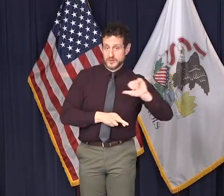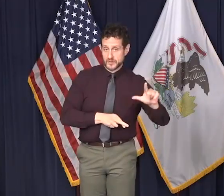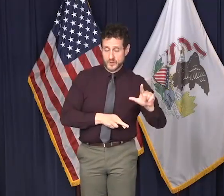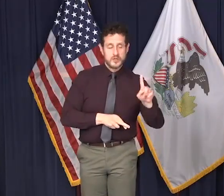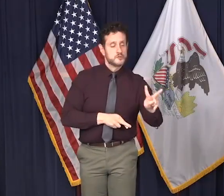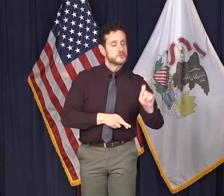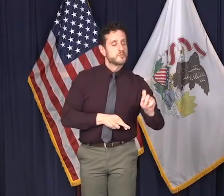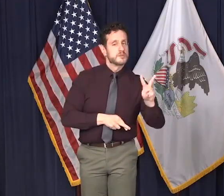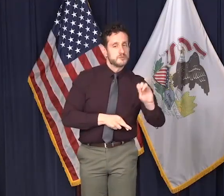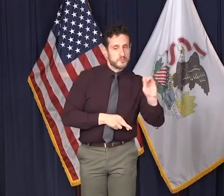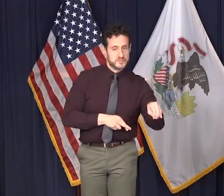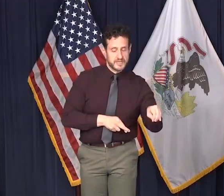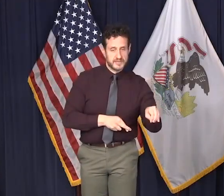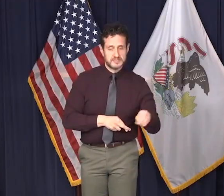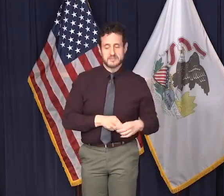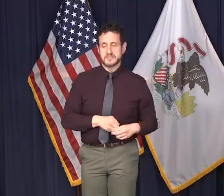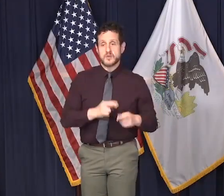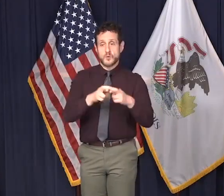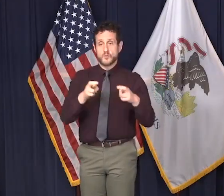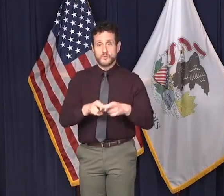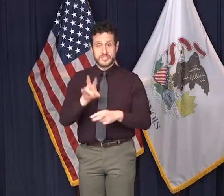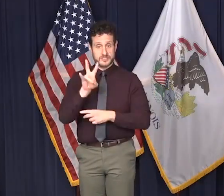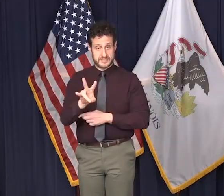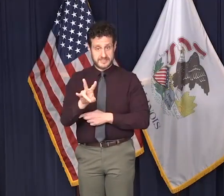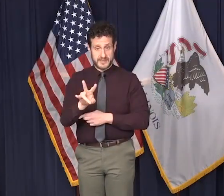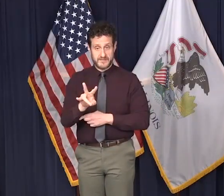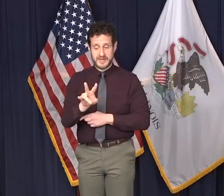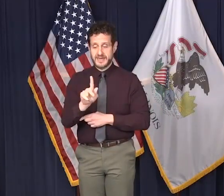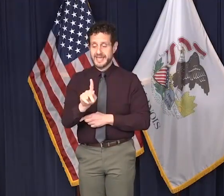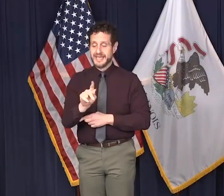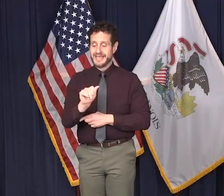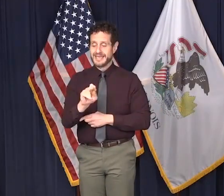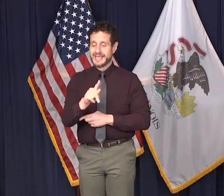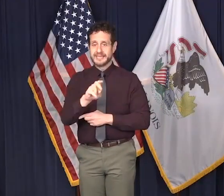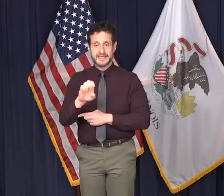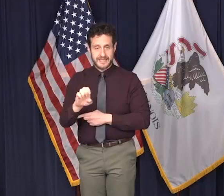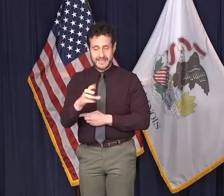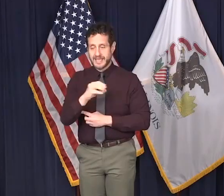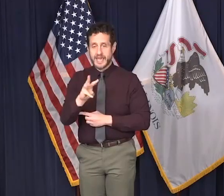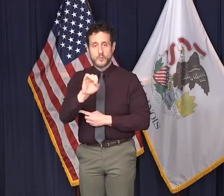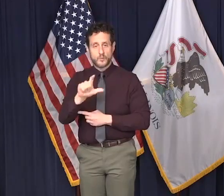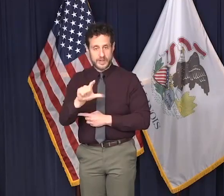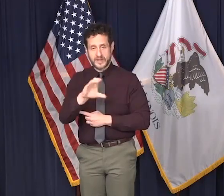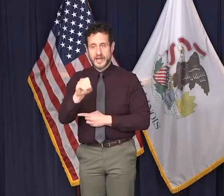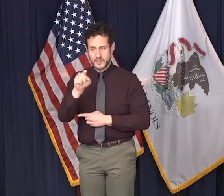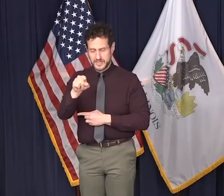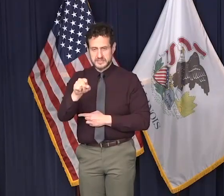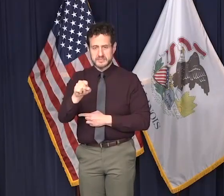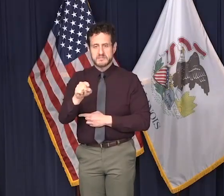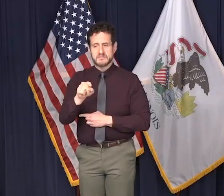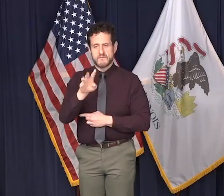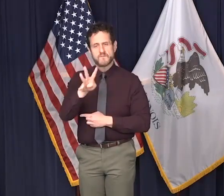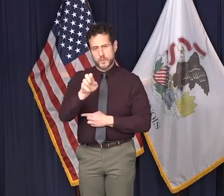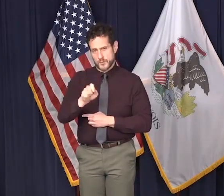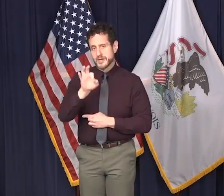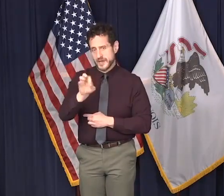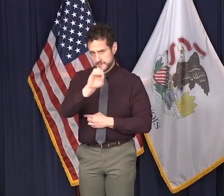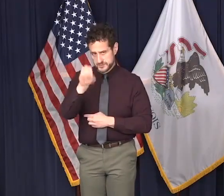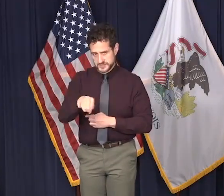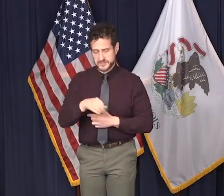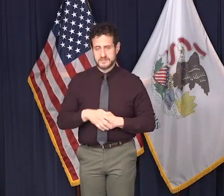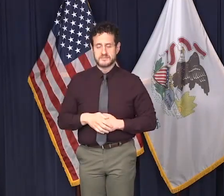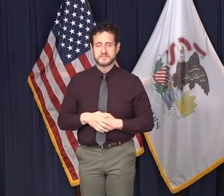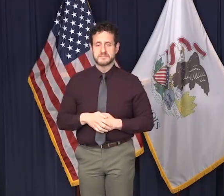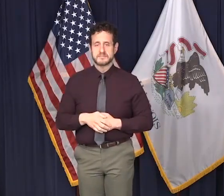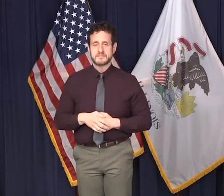to 4.9% in Region 7, Kankakee and Will counties. As IDPH Director Dr.